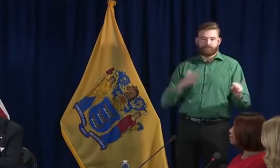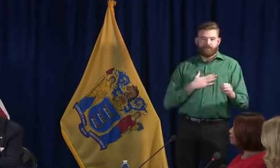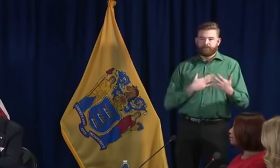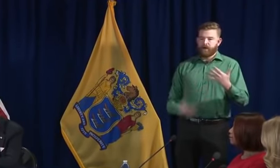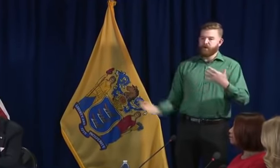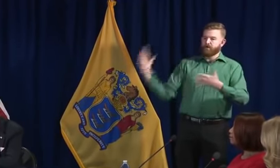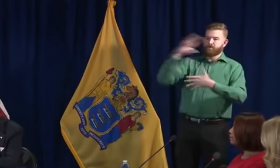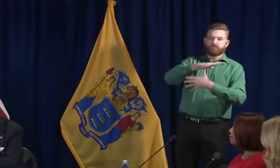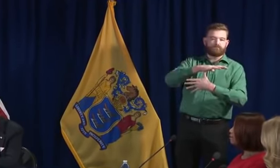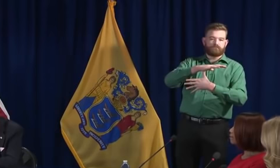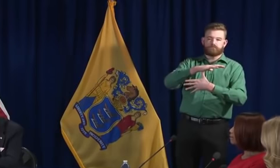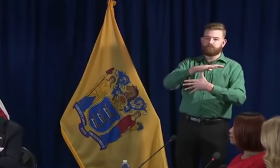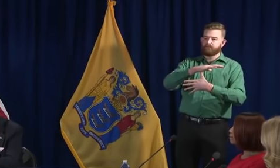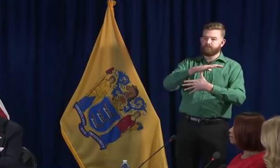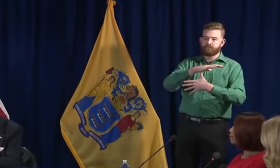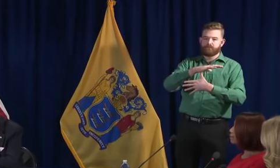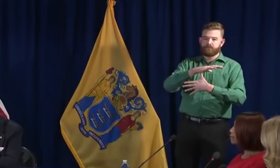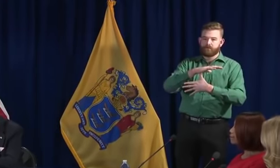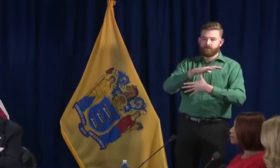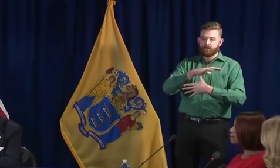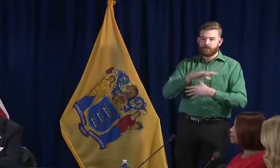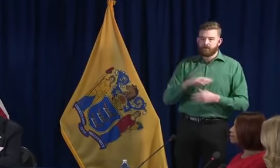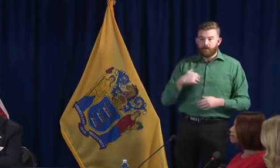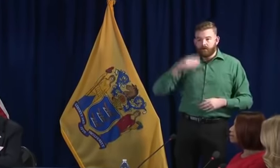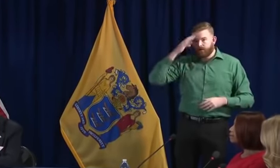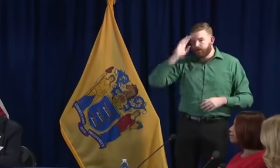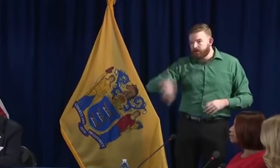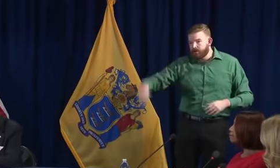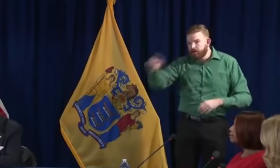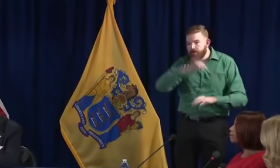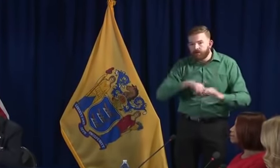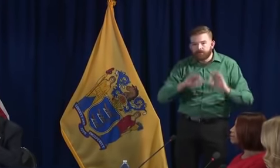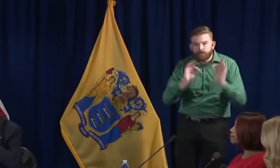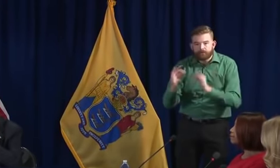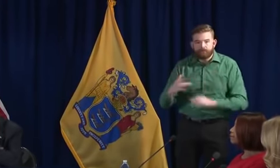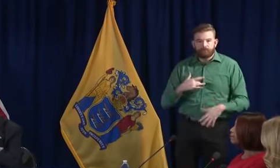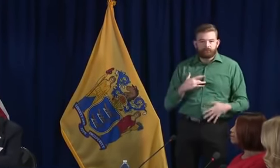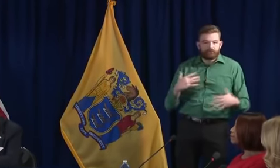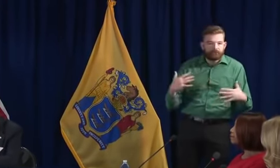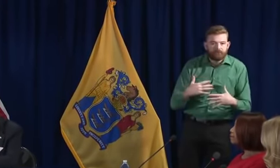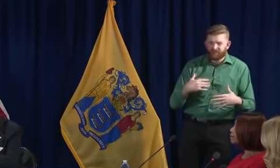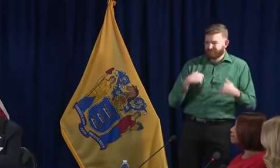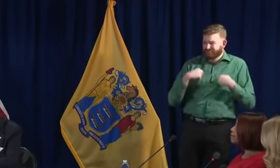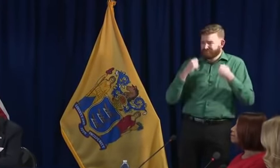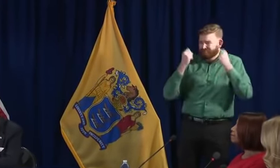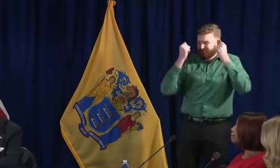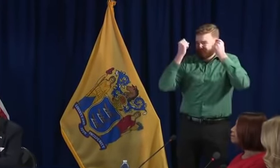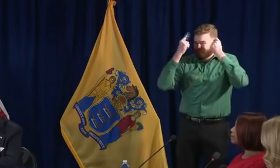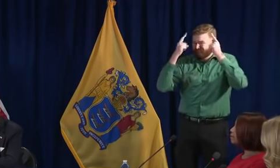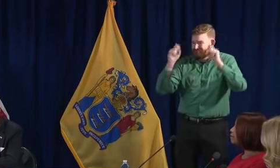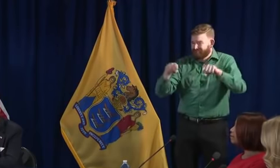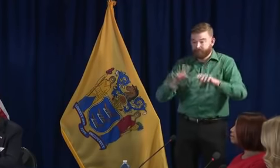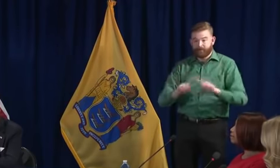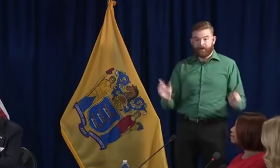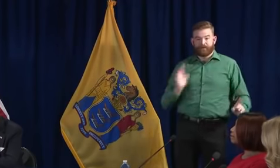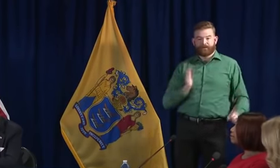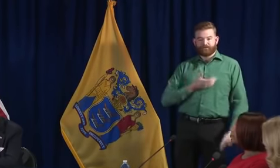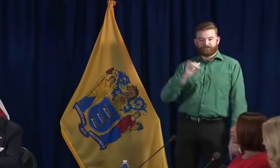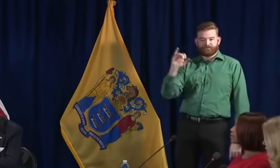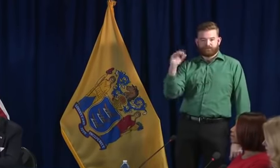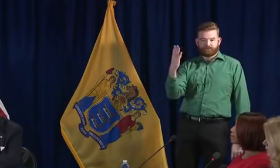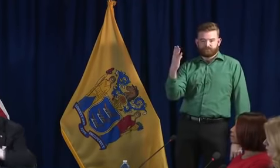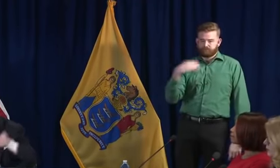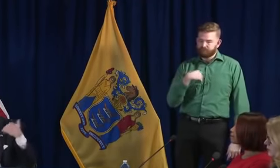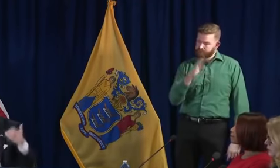As I've said all along, there's anxiety, and we understand it. We respect it. Our job is to be straight with you, to do everything